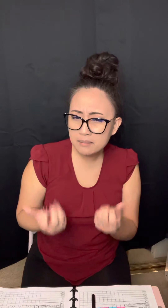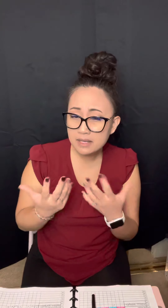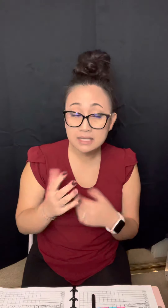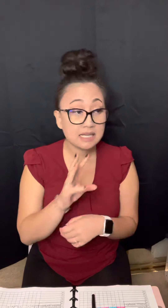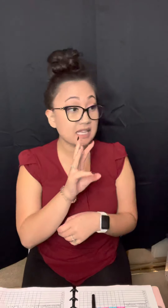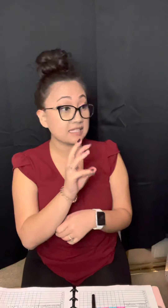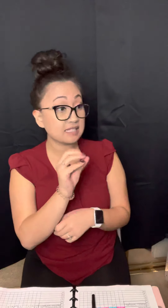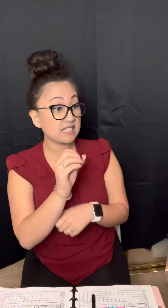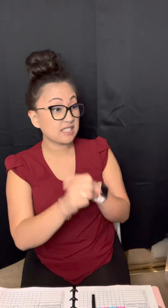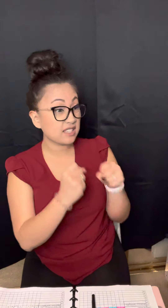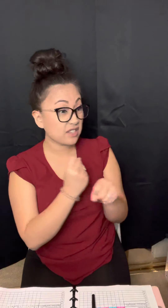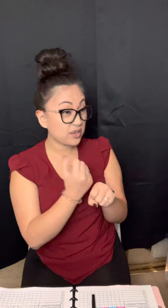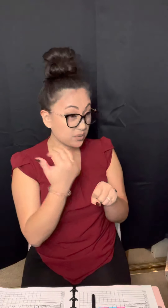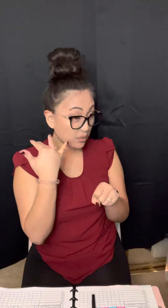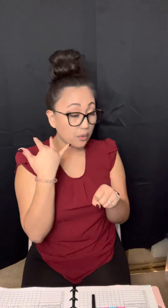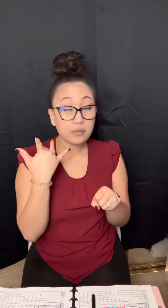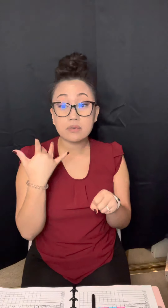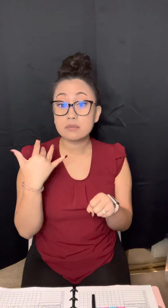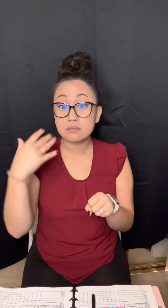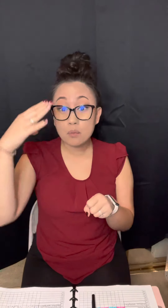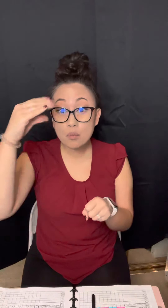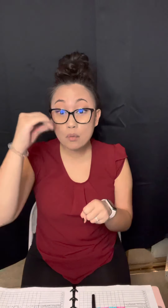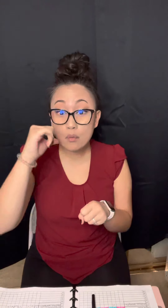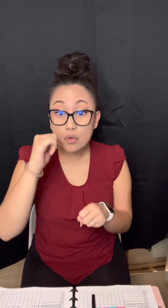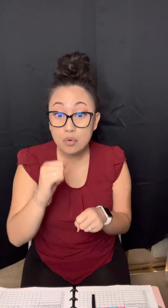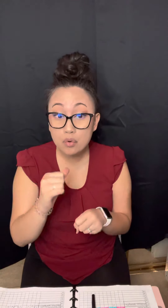girls, this story is a real story